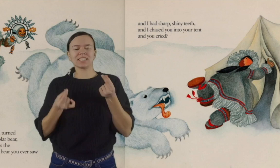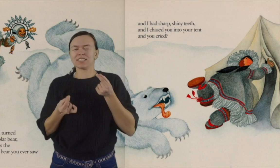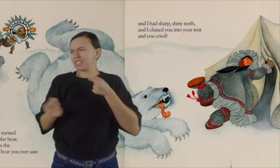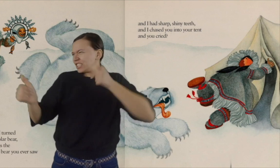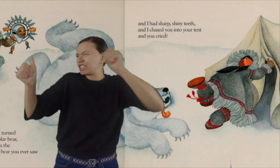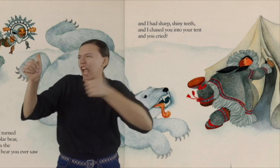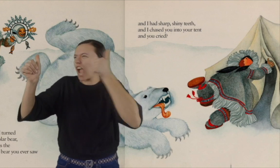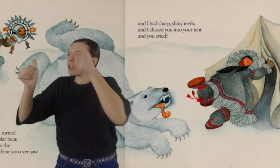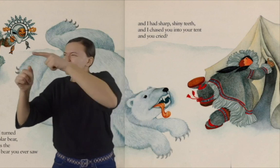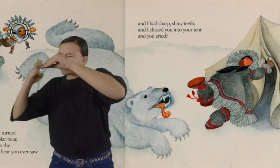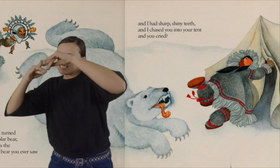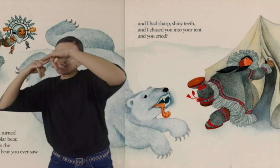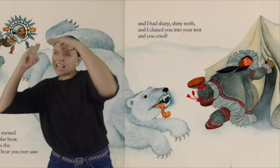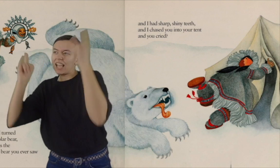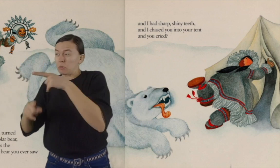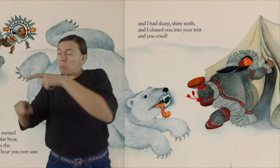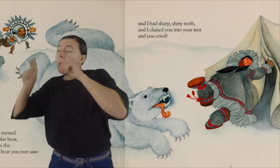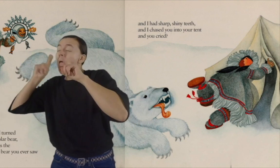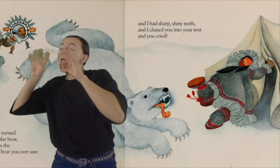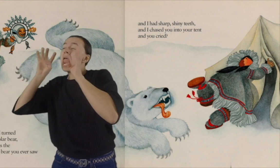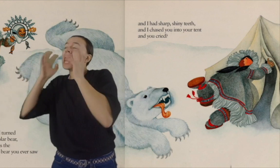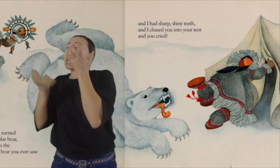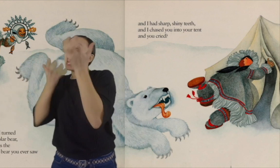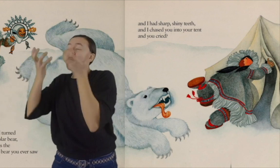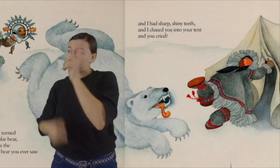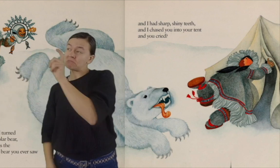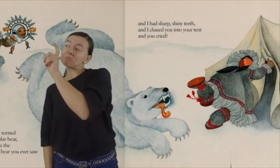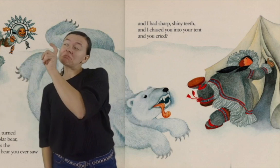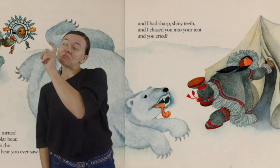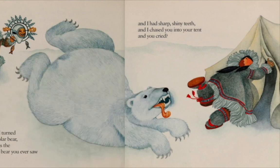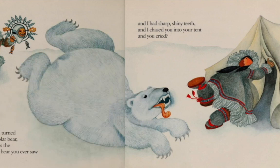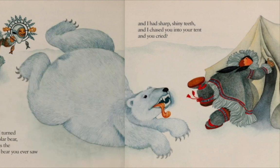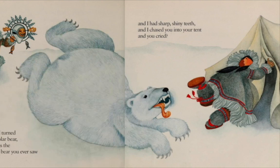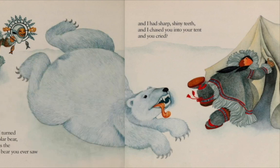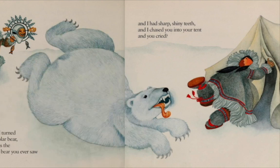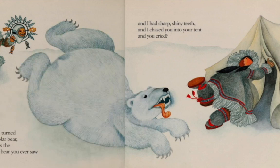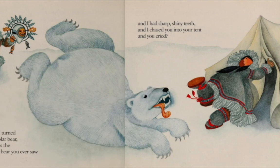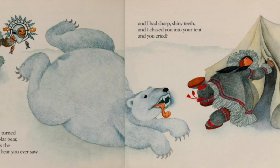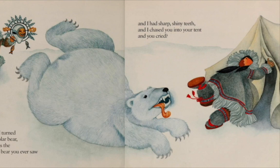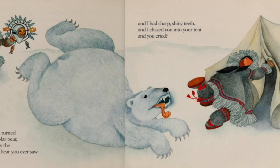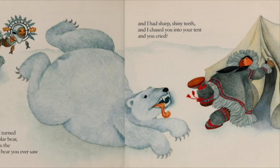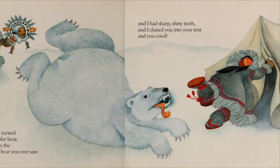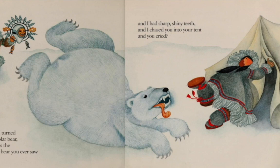And I had sharp, shiny teeth and I chased you into a tent and you cried.